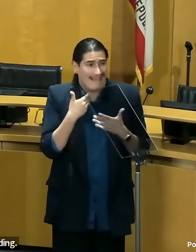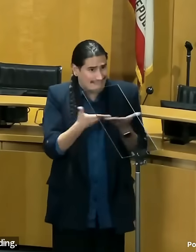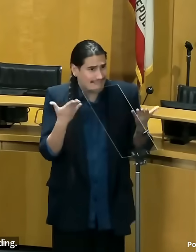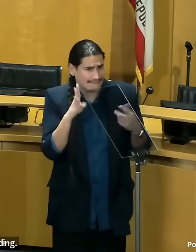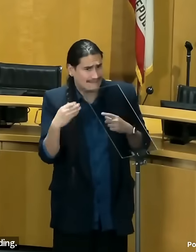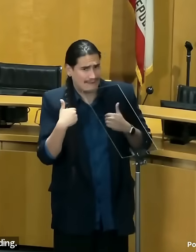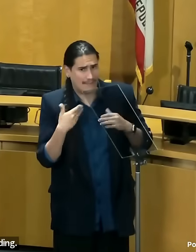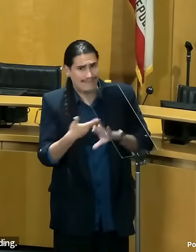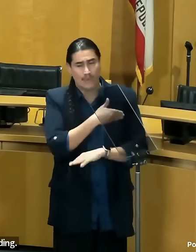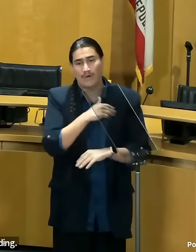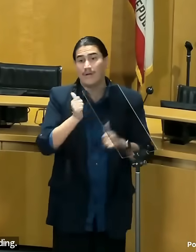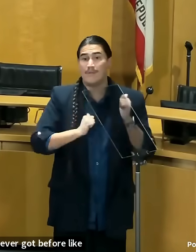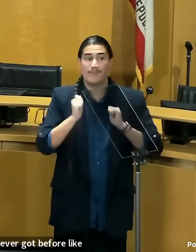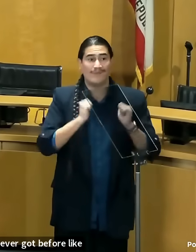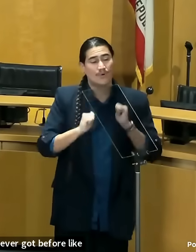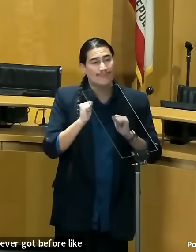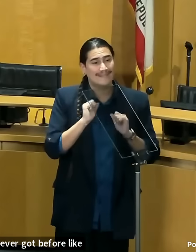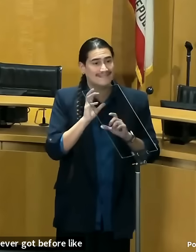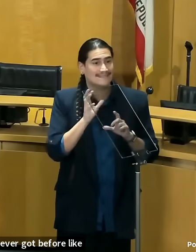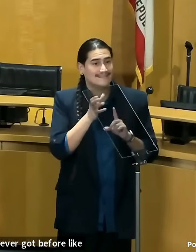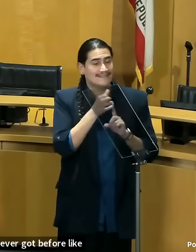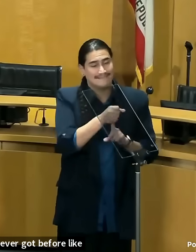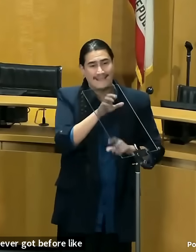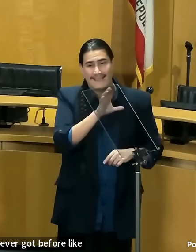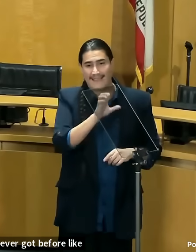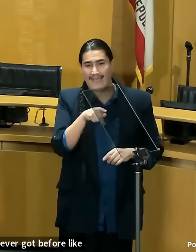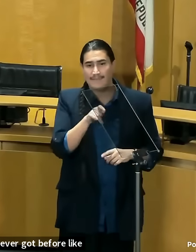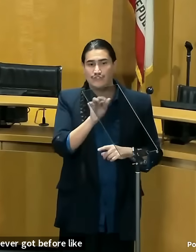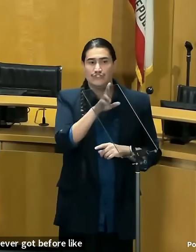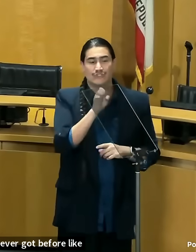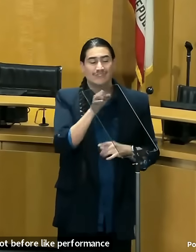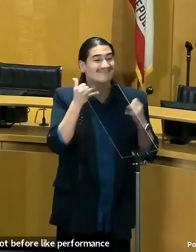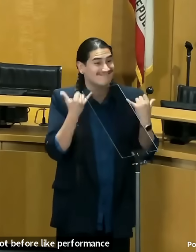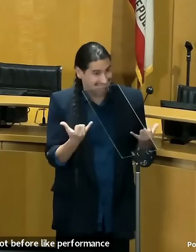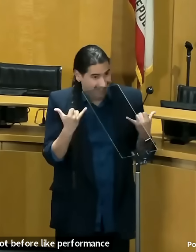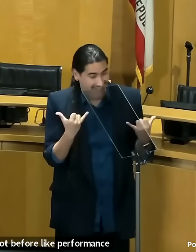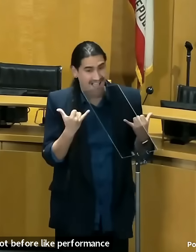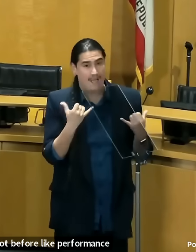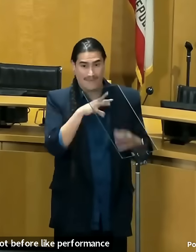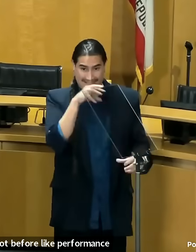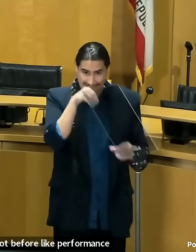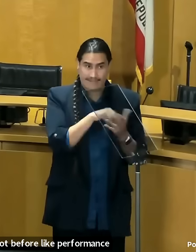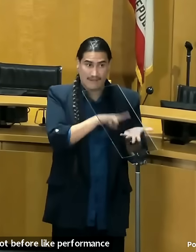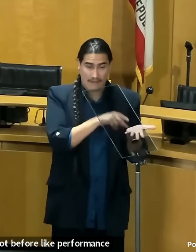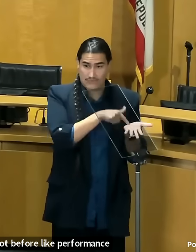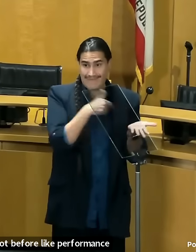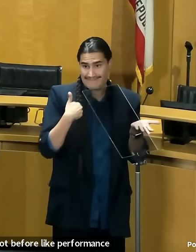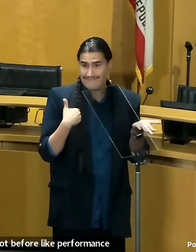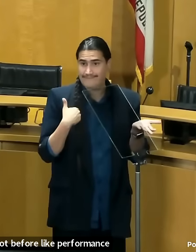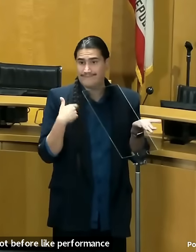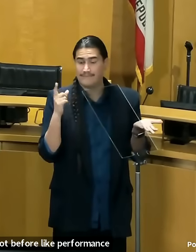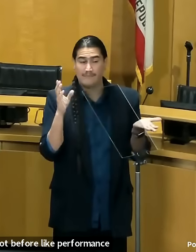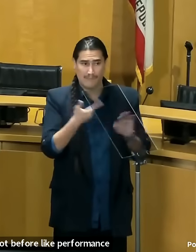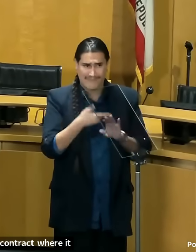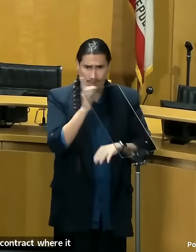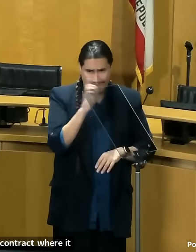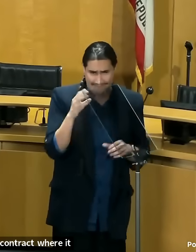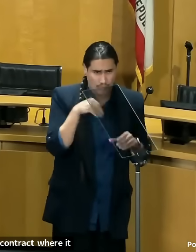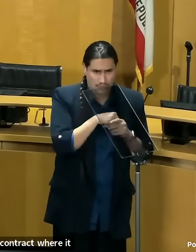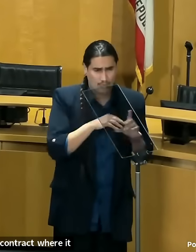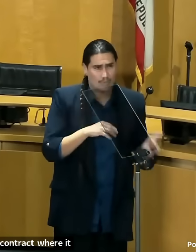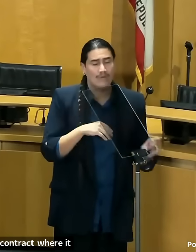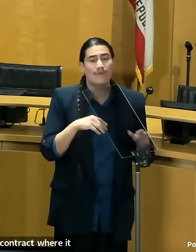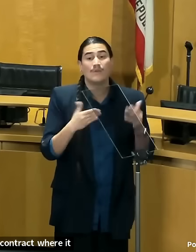like performance capture is now in the contract where it never was.